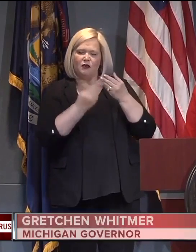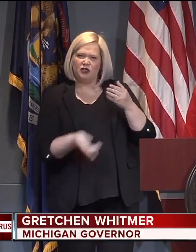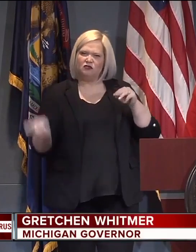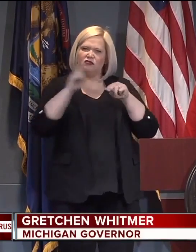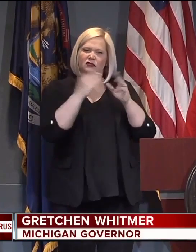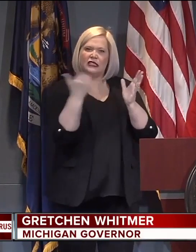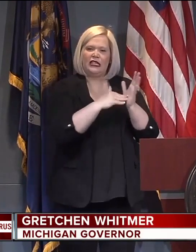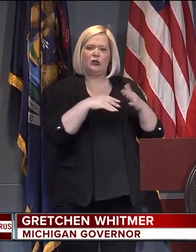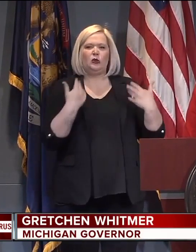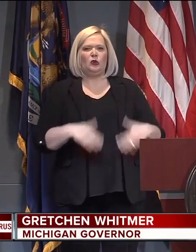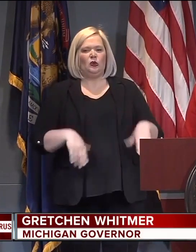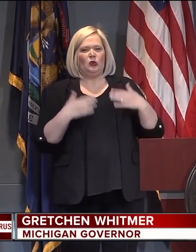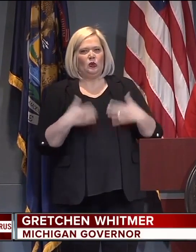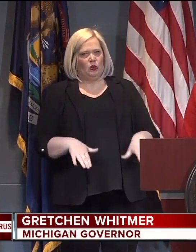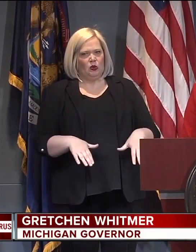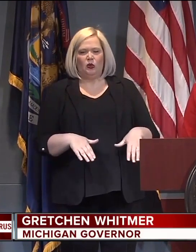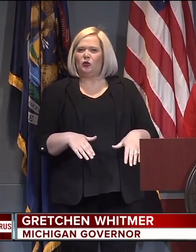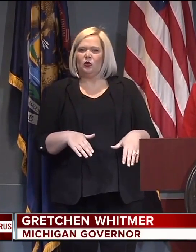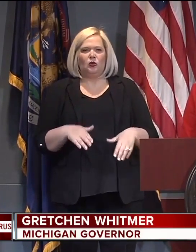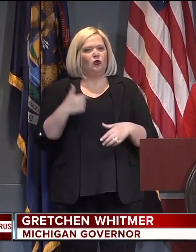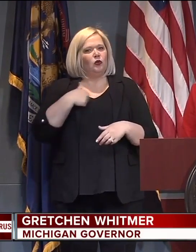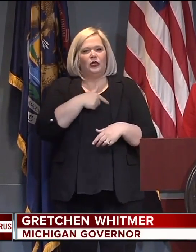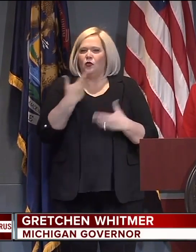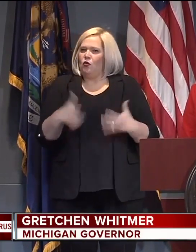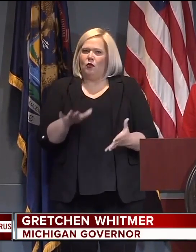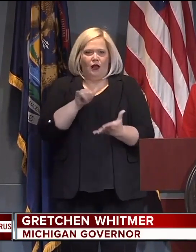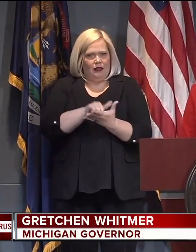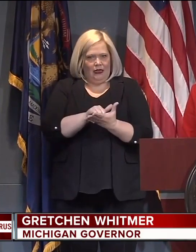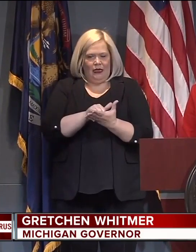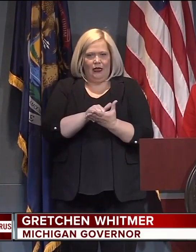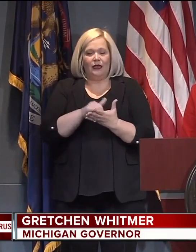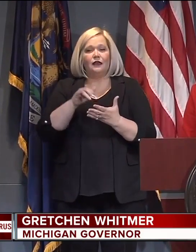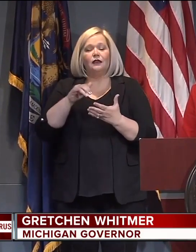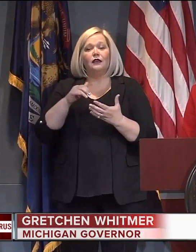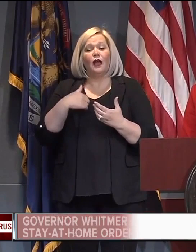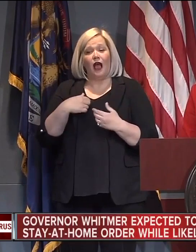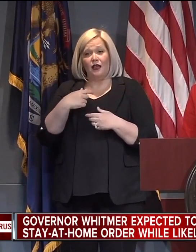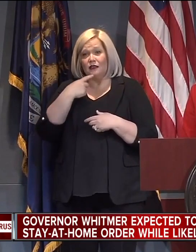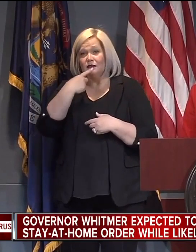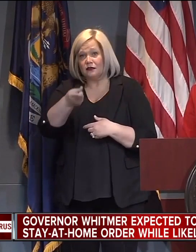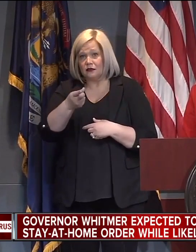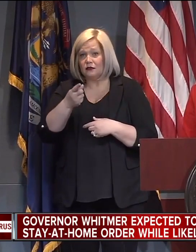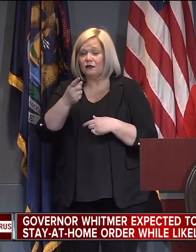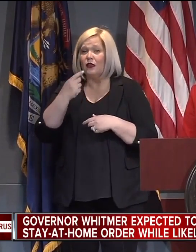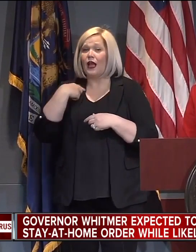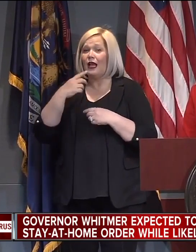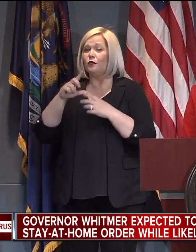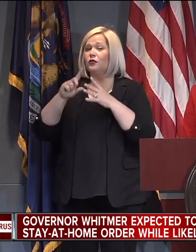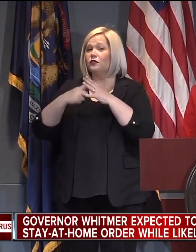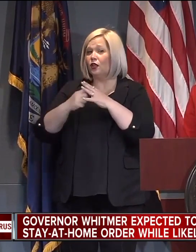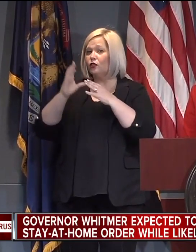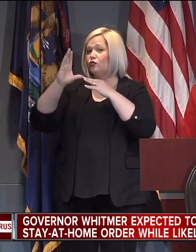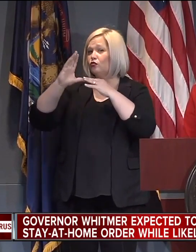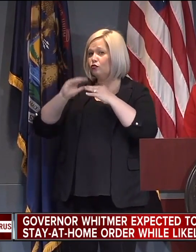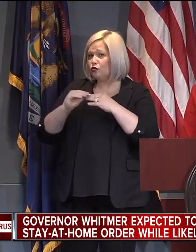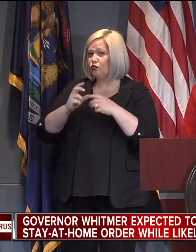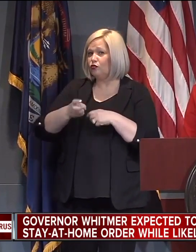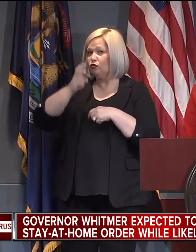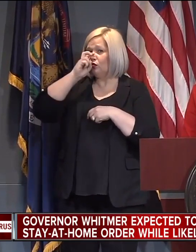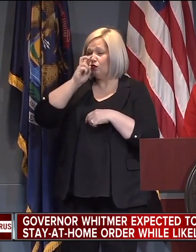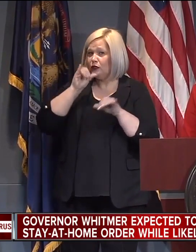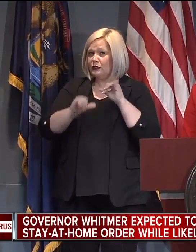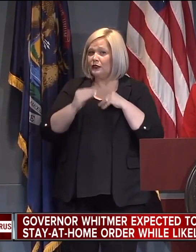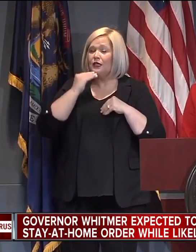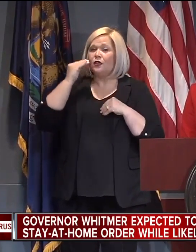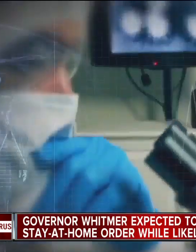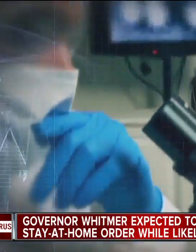to loosen some restrictions, I mean that I'll only loosen them based on what the facts and data are telling us when it is safe and how it